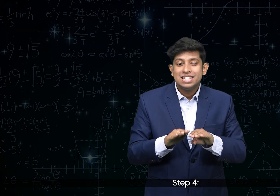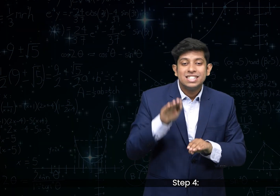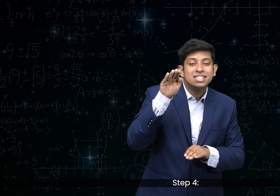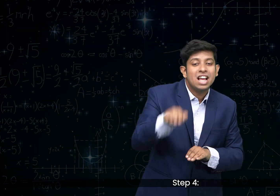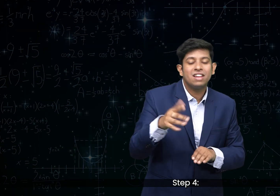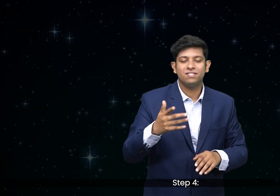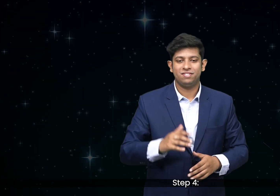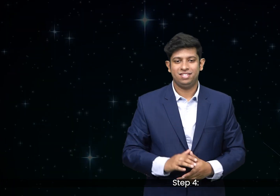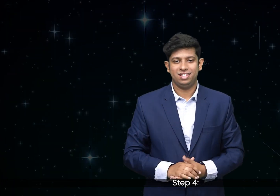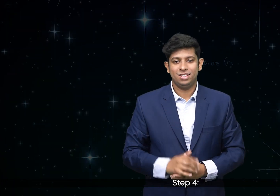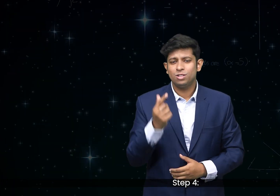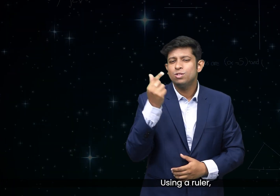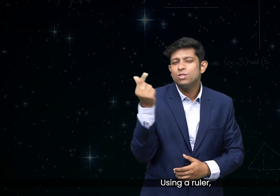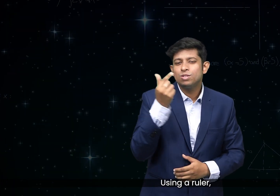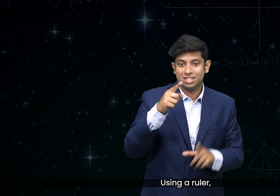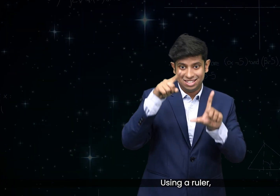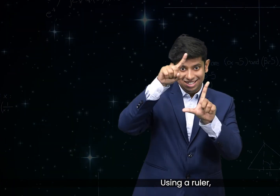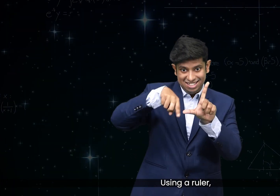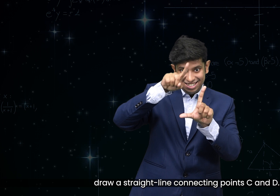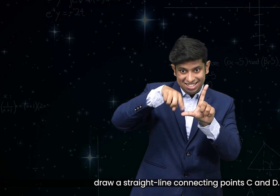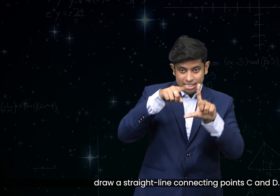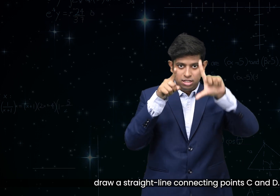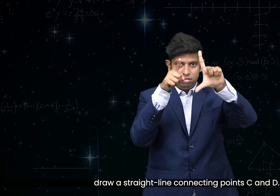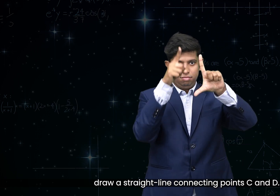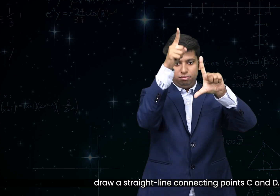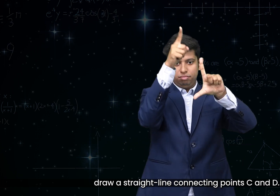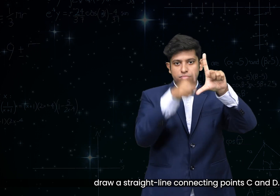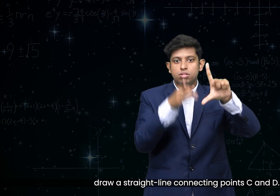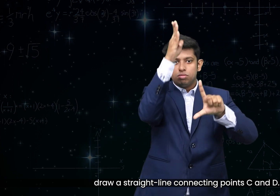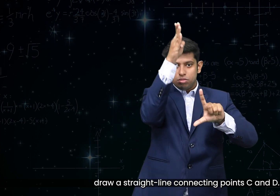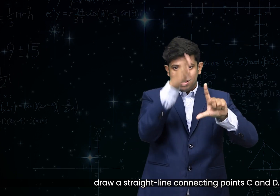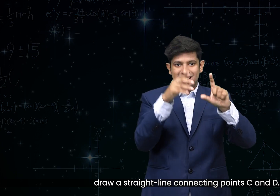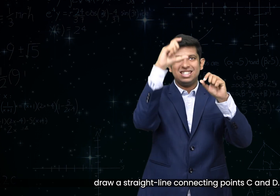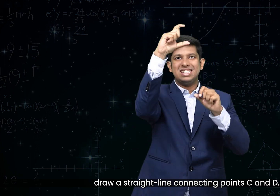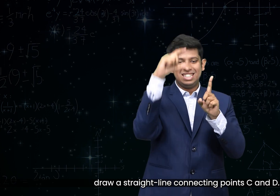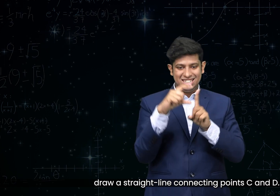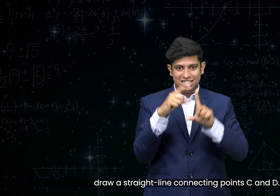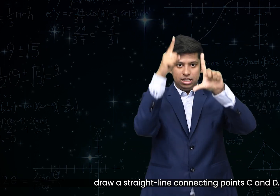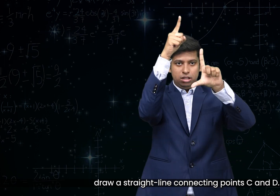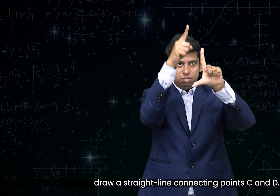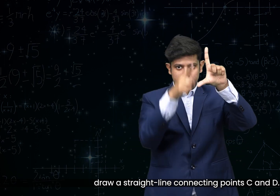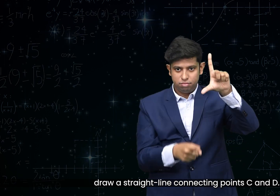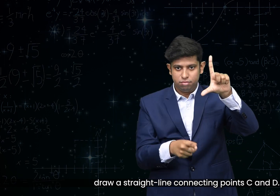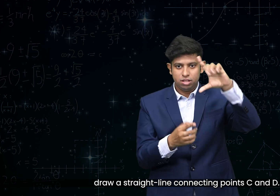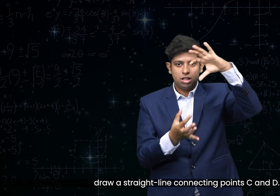Step 4. Using a ruler, draw a straight line connecting points C and D.